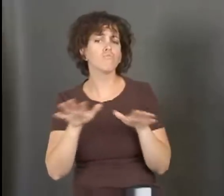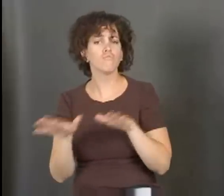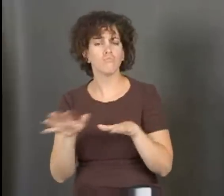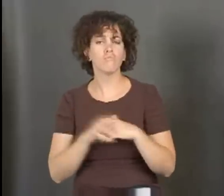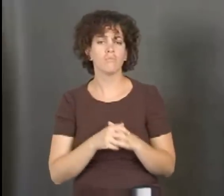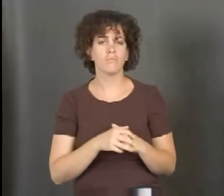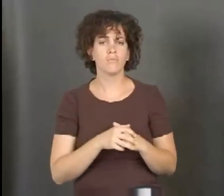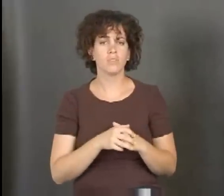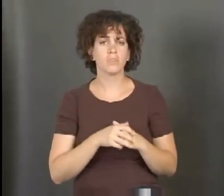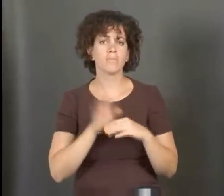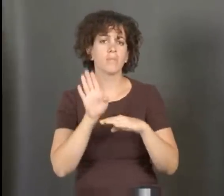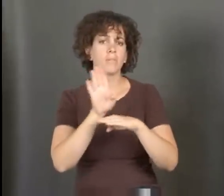Business casual.